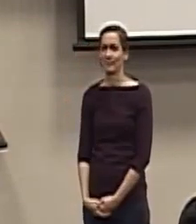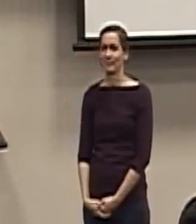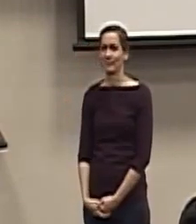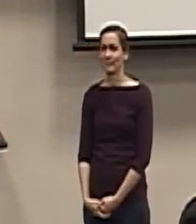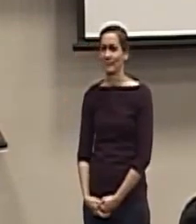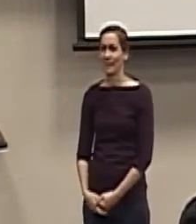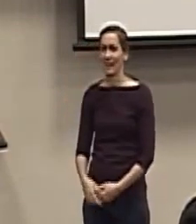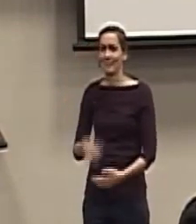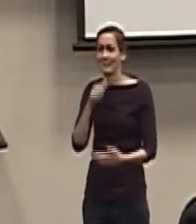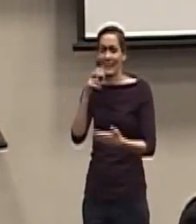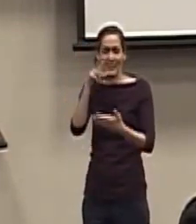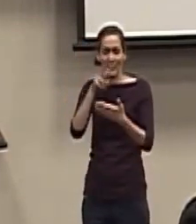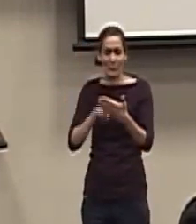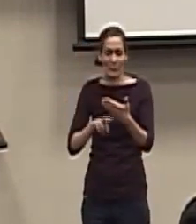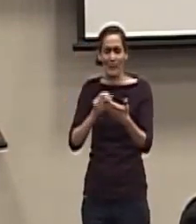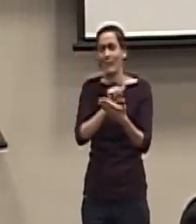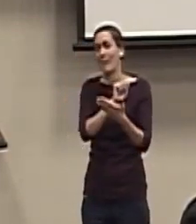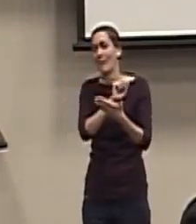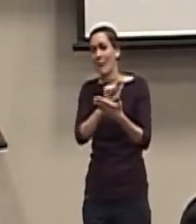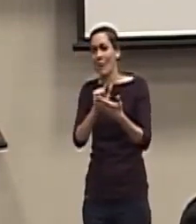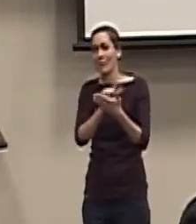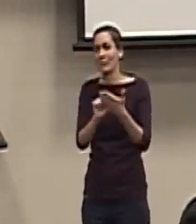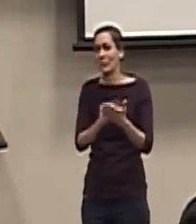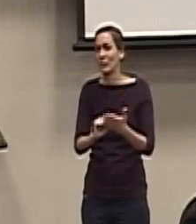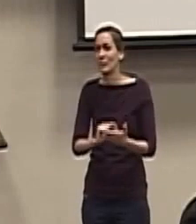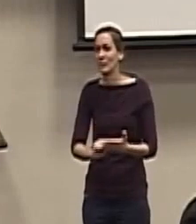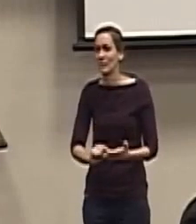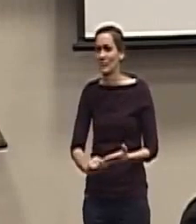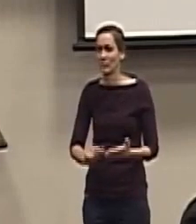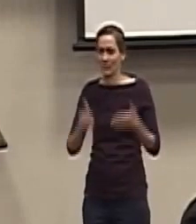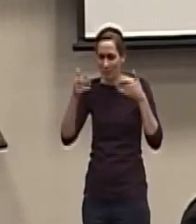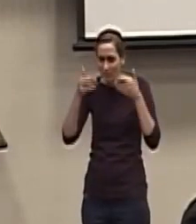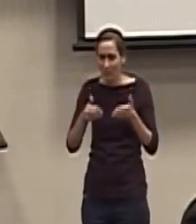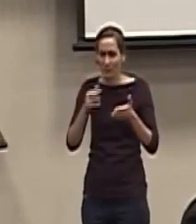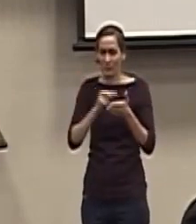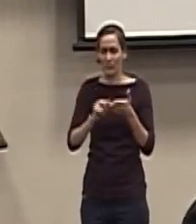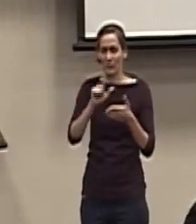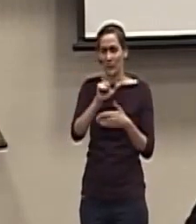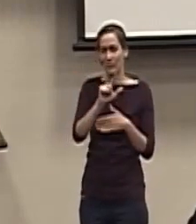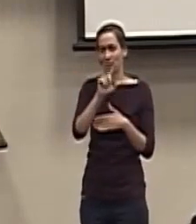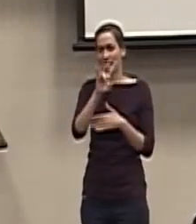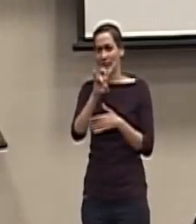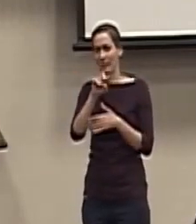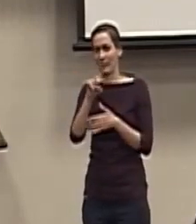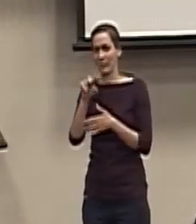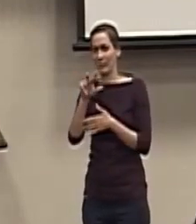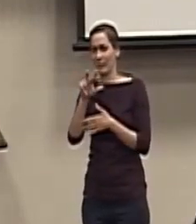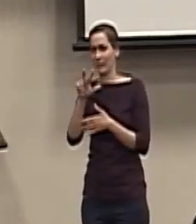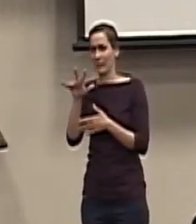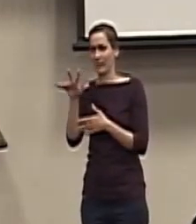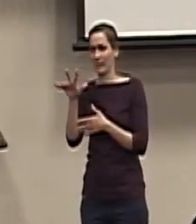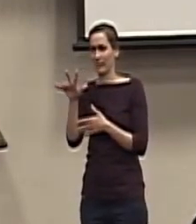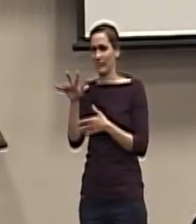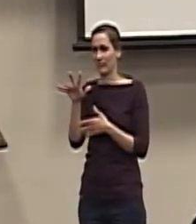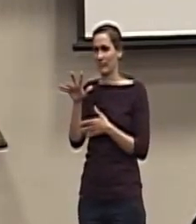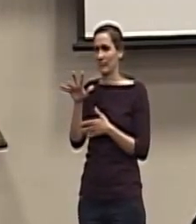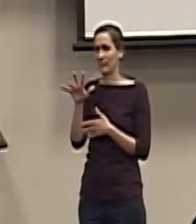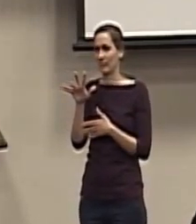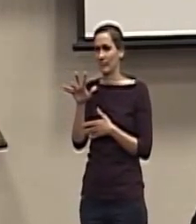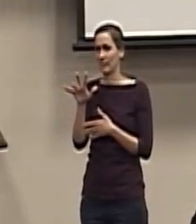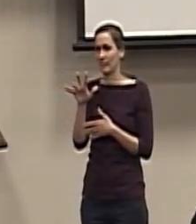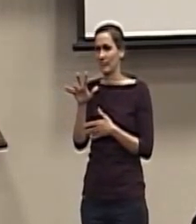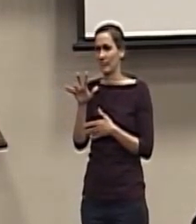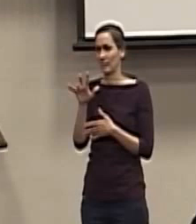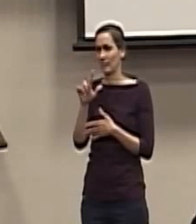I'm not going to read the entirety of the text. We're going to focus our attention on verses 27 through 35. And I would